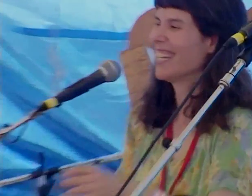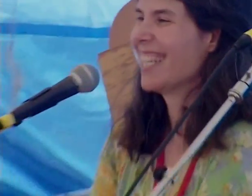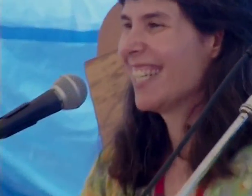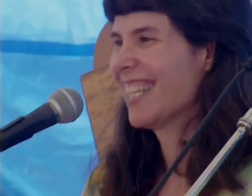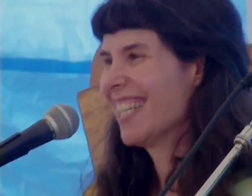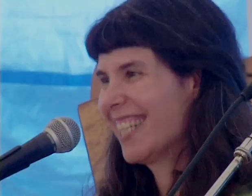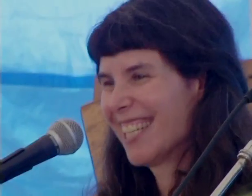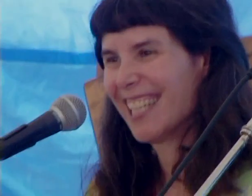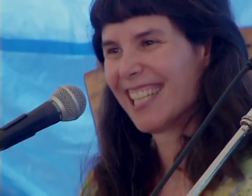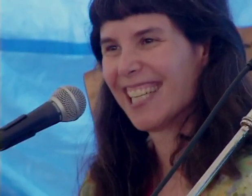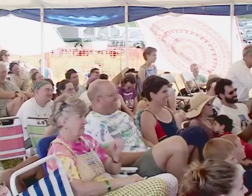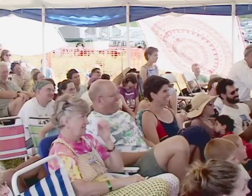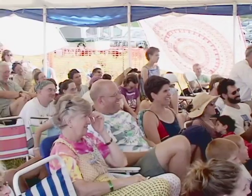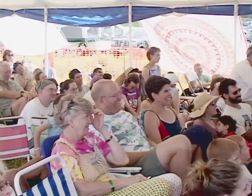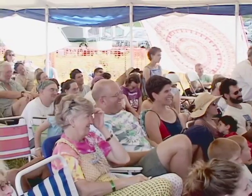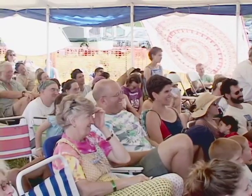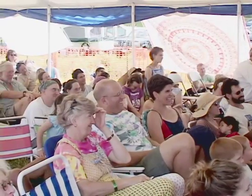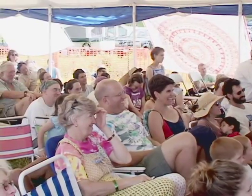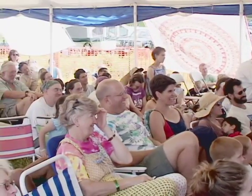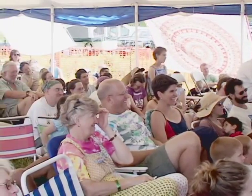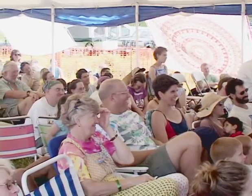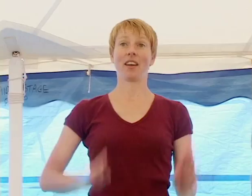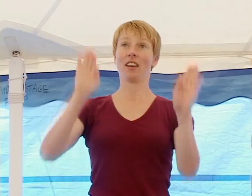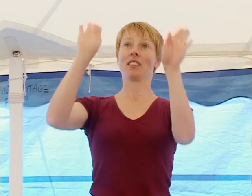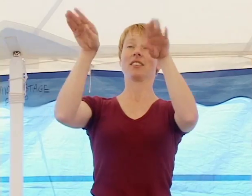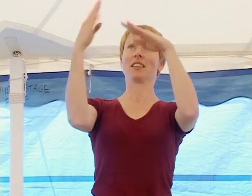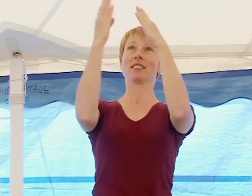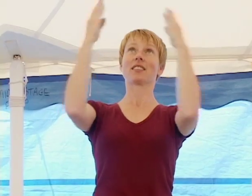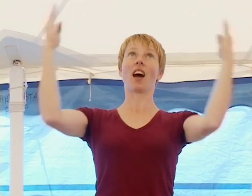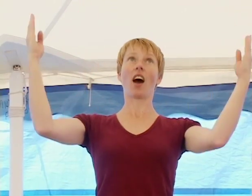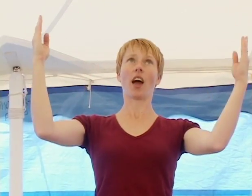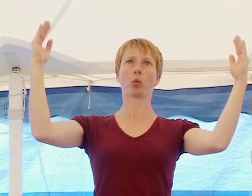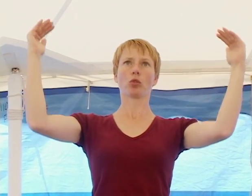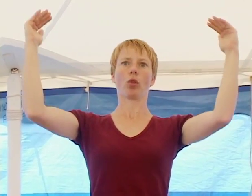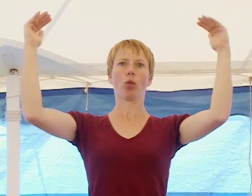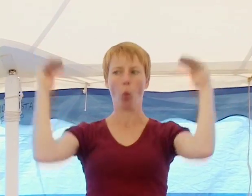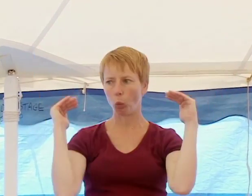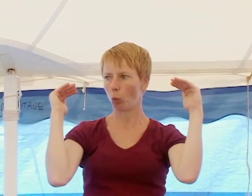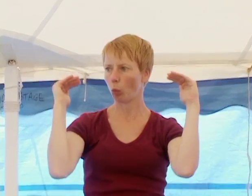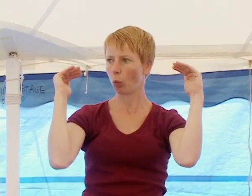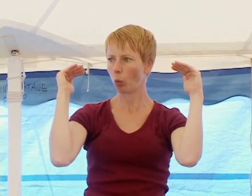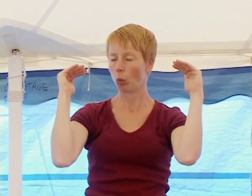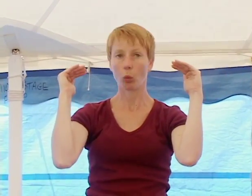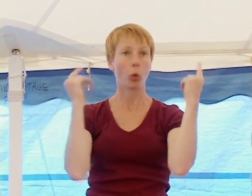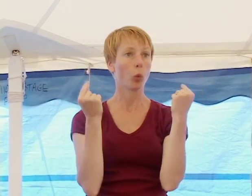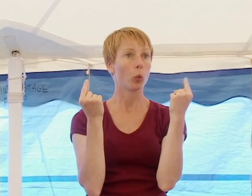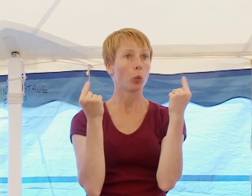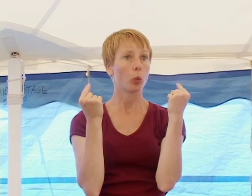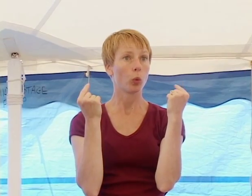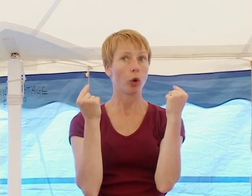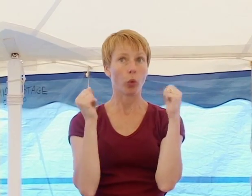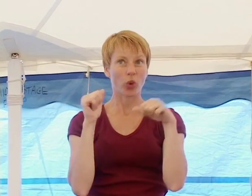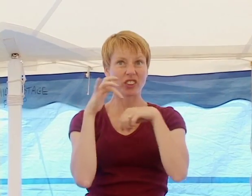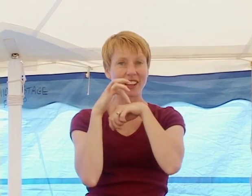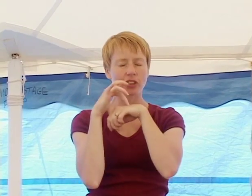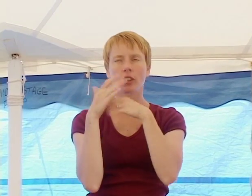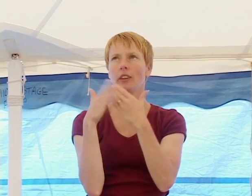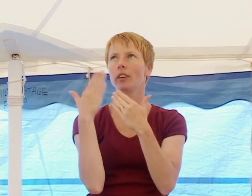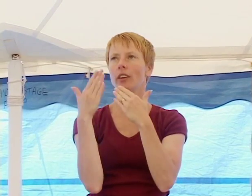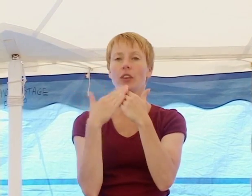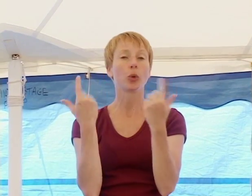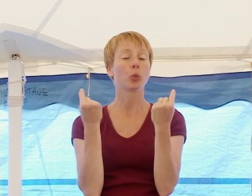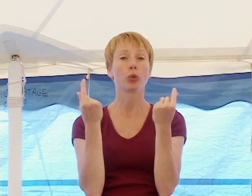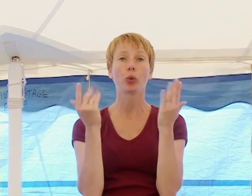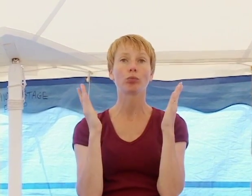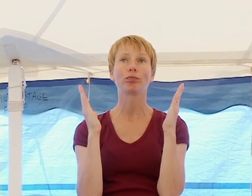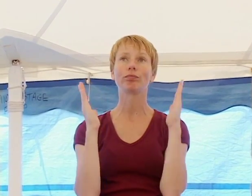Isn't that cool? The sky was so low that all you had to do to get a piece of it was to raise up